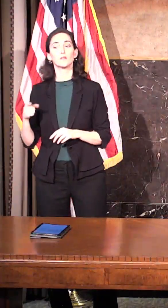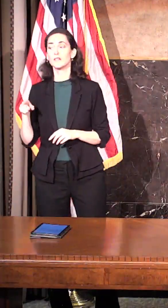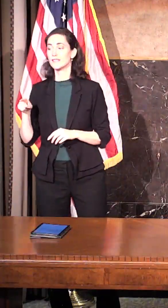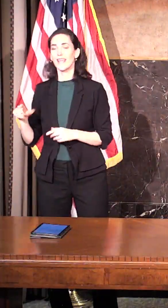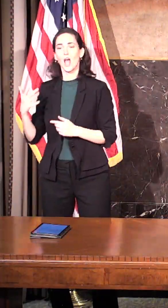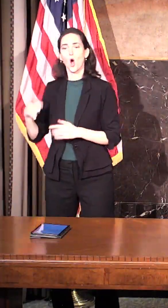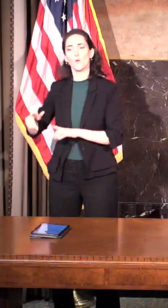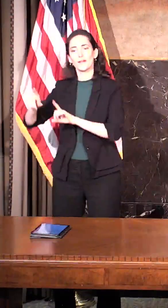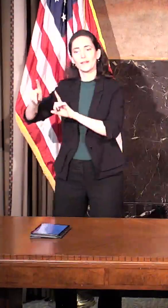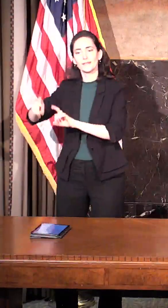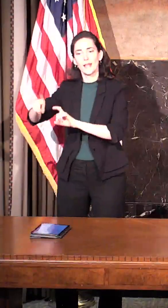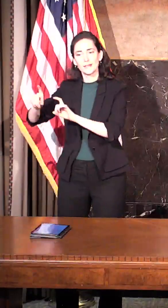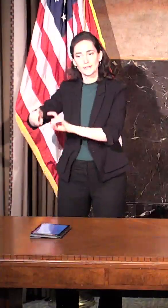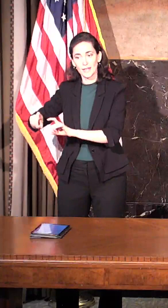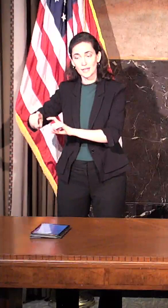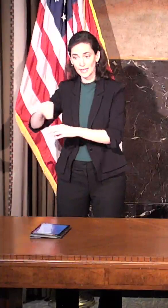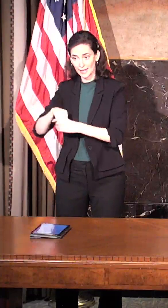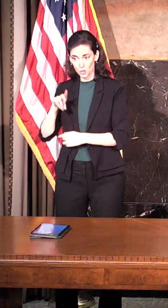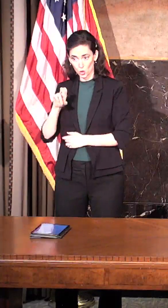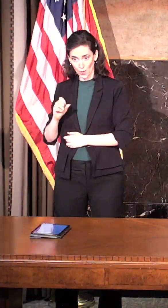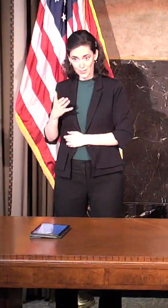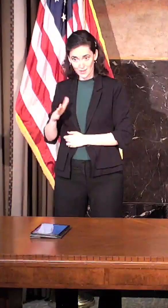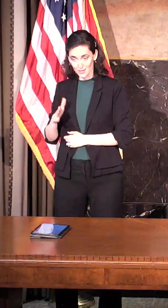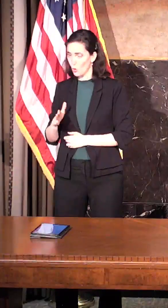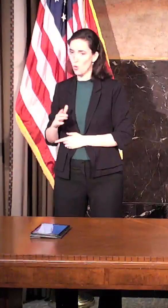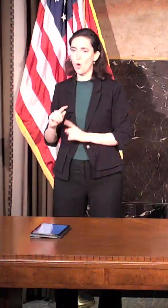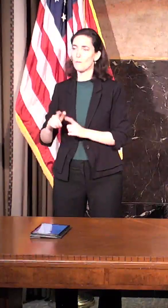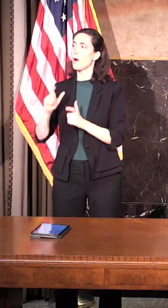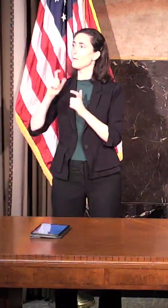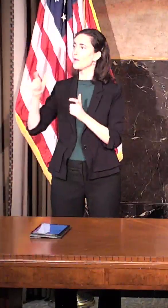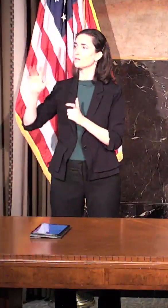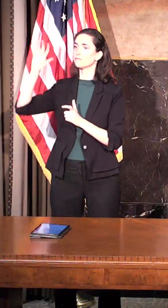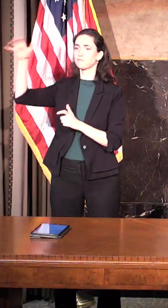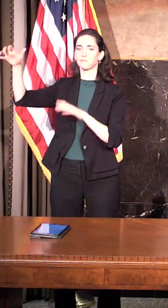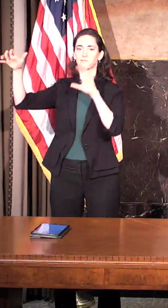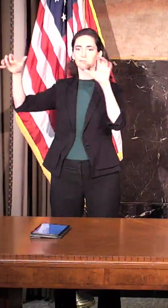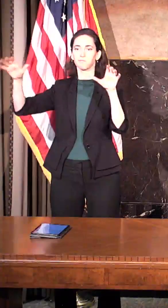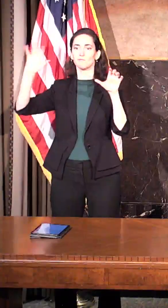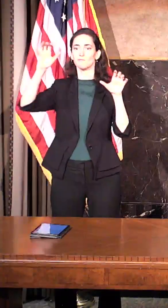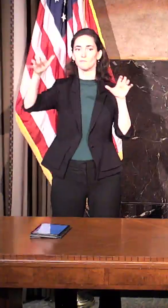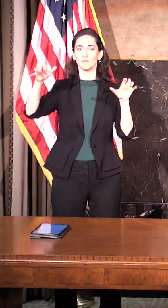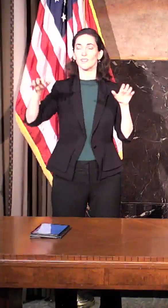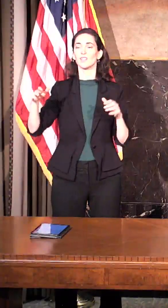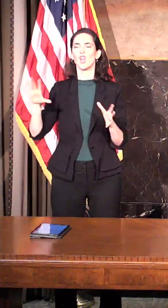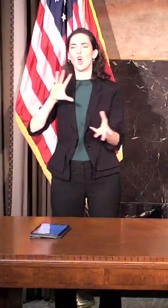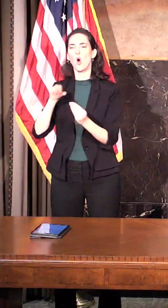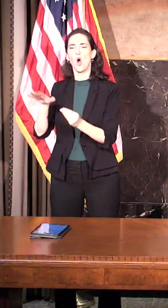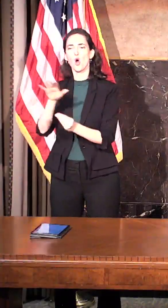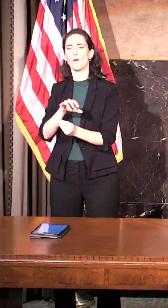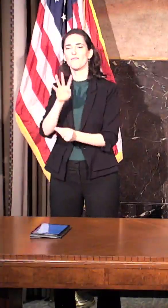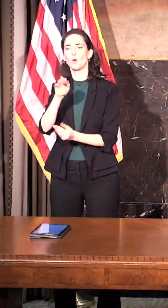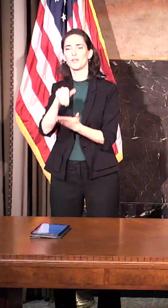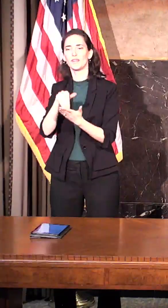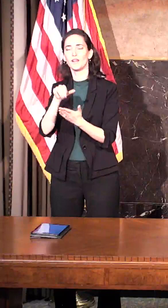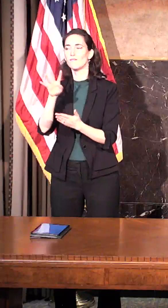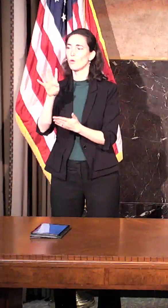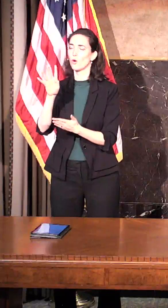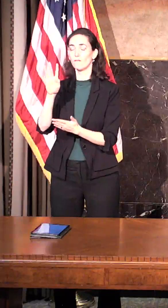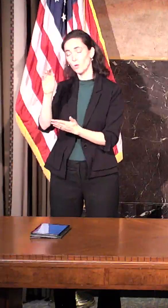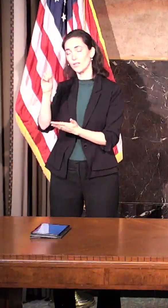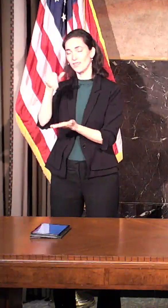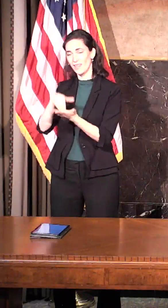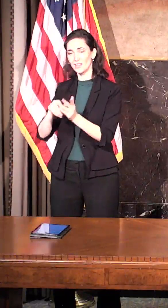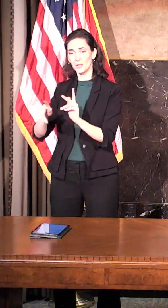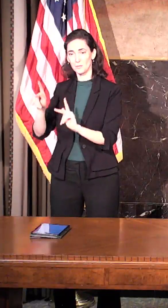tried, not just in the US, but there were big arms of the trials, and these were about 40,000 people in the stage 3 Johnson &